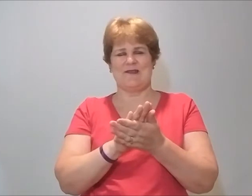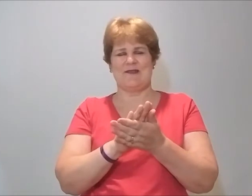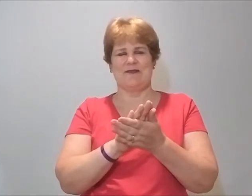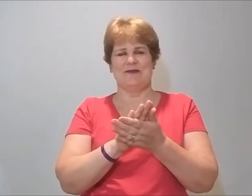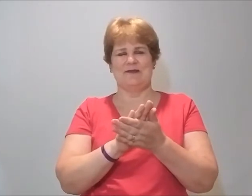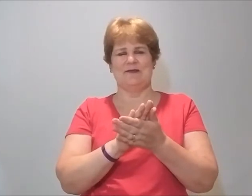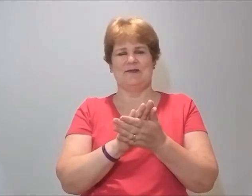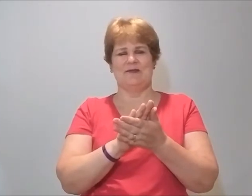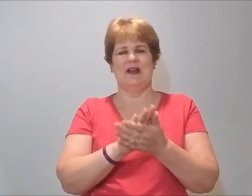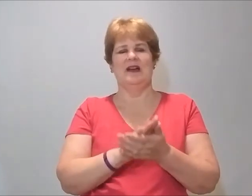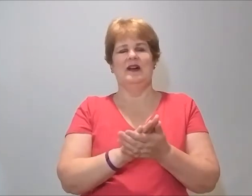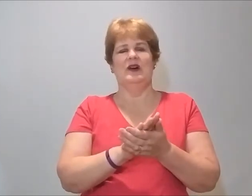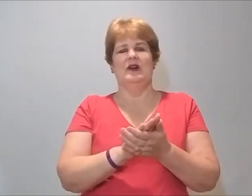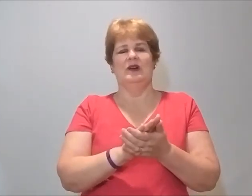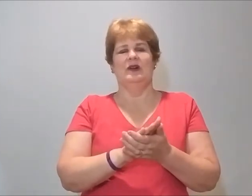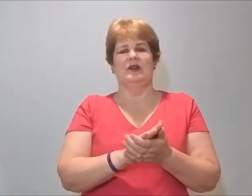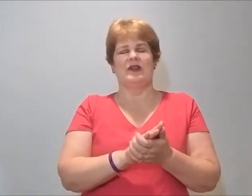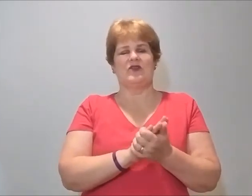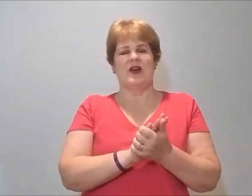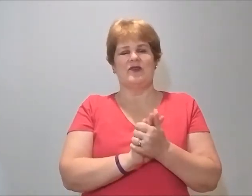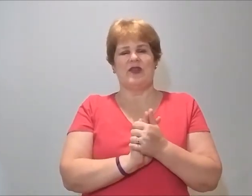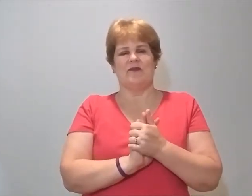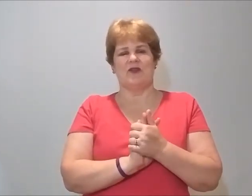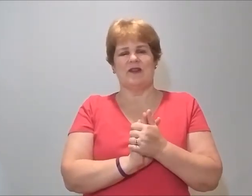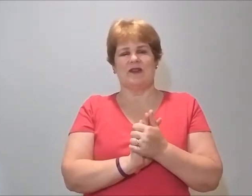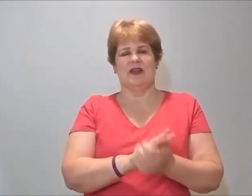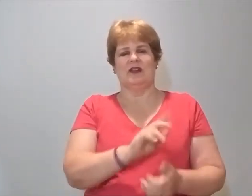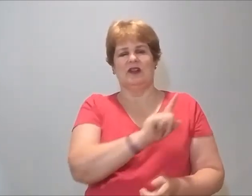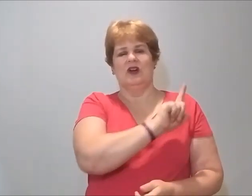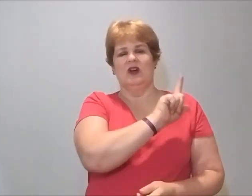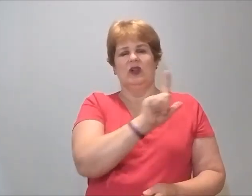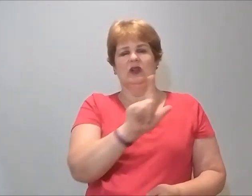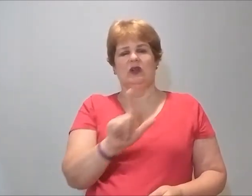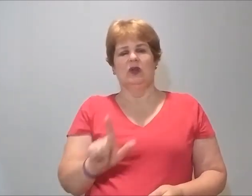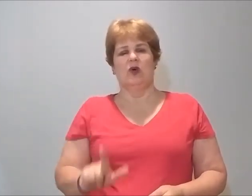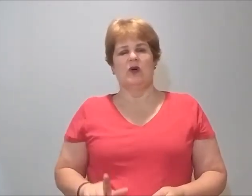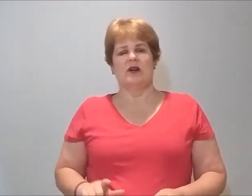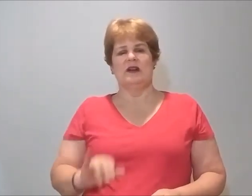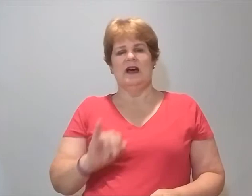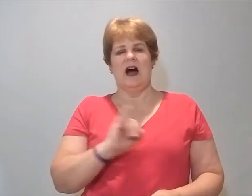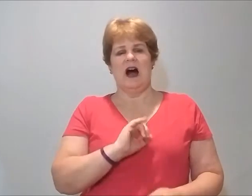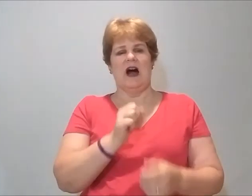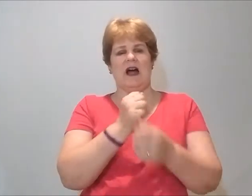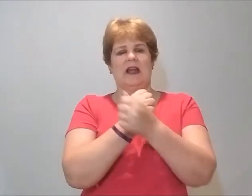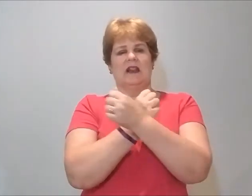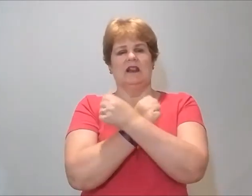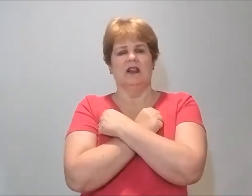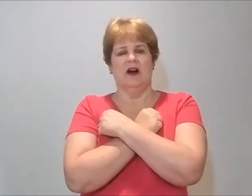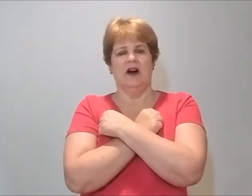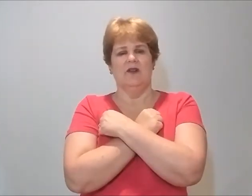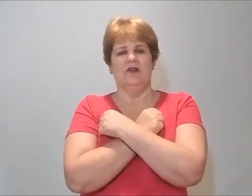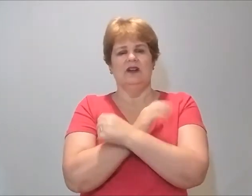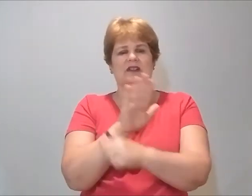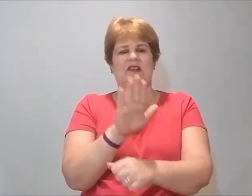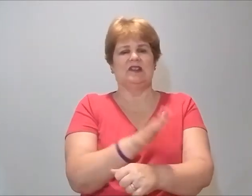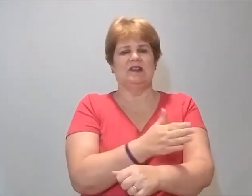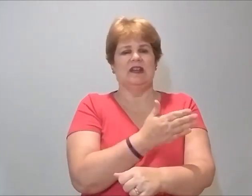Praises. Let's try that phrase again. Lord, I love to